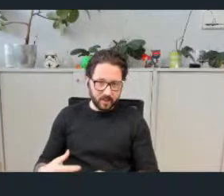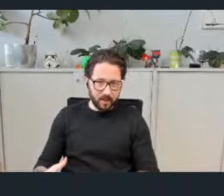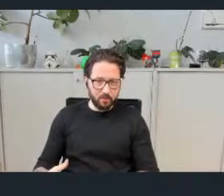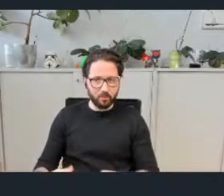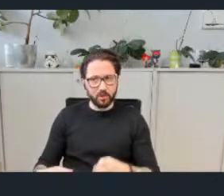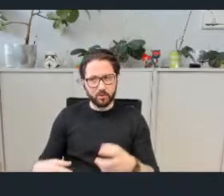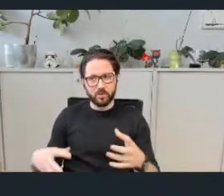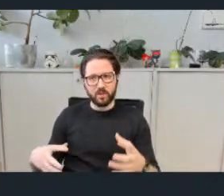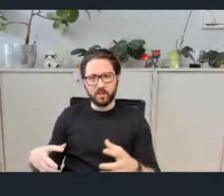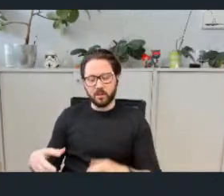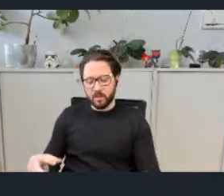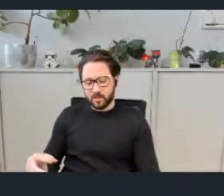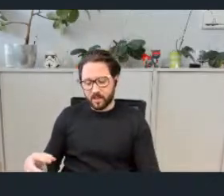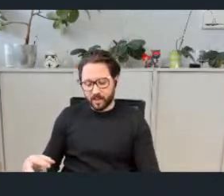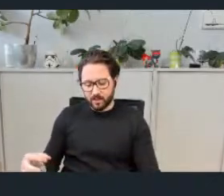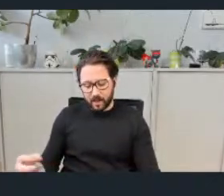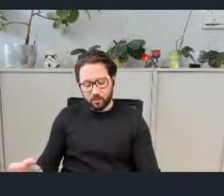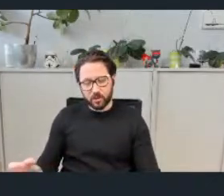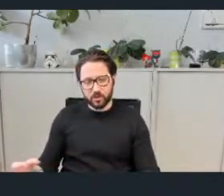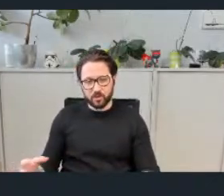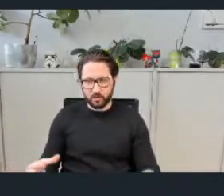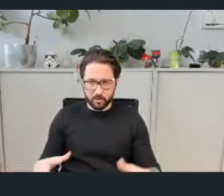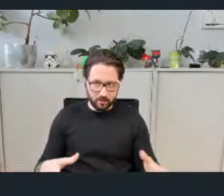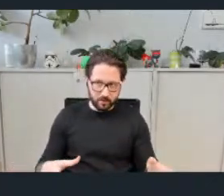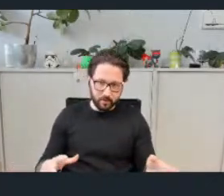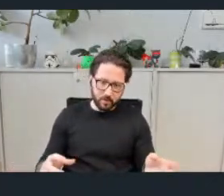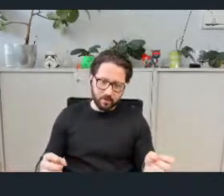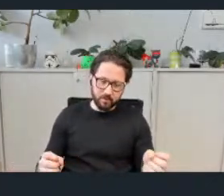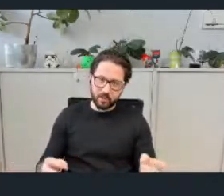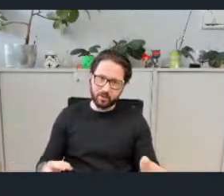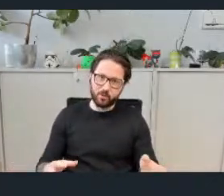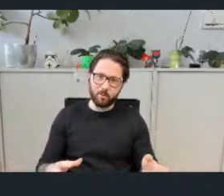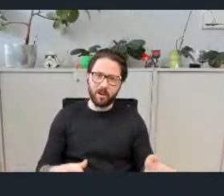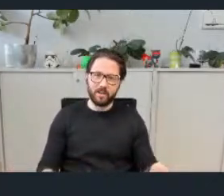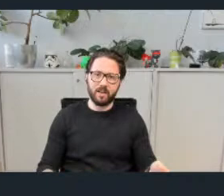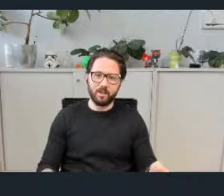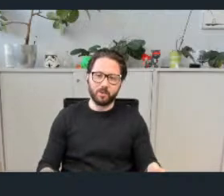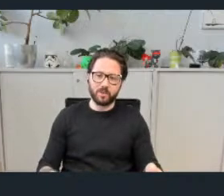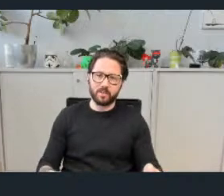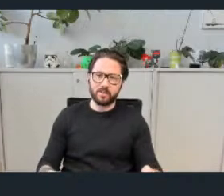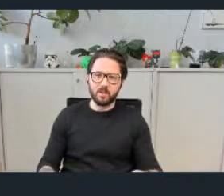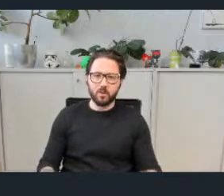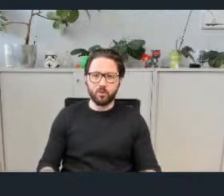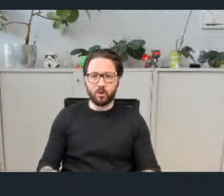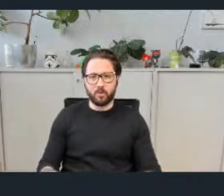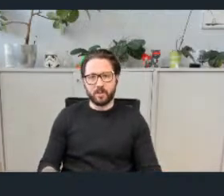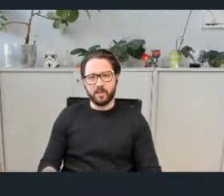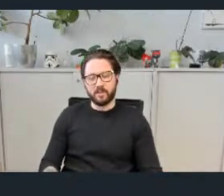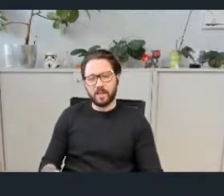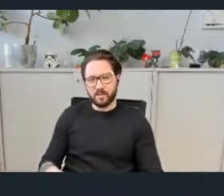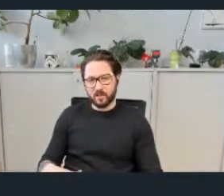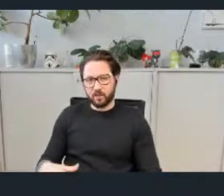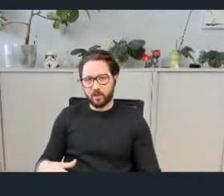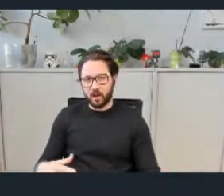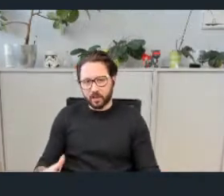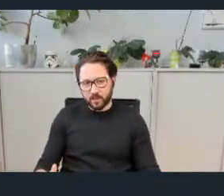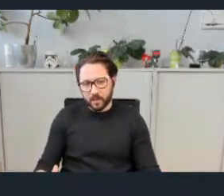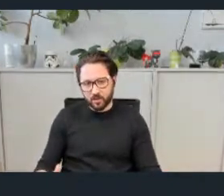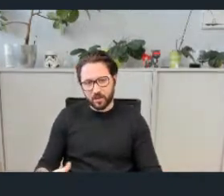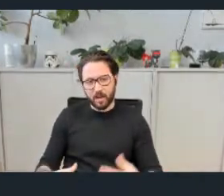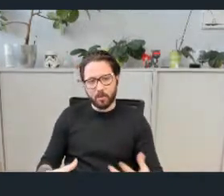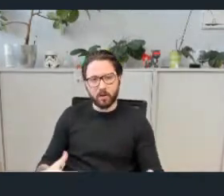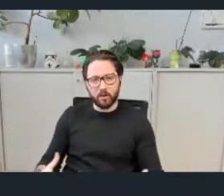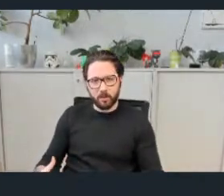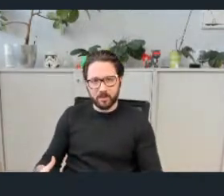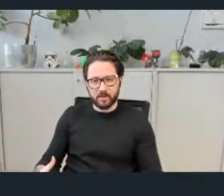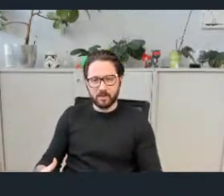in the meantime, we're using sign language videos from other languages to already test different